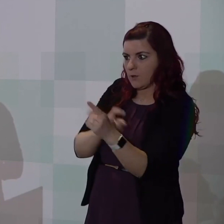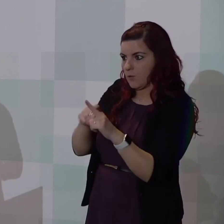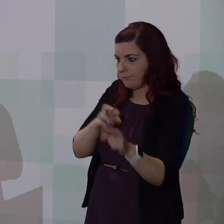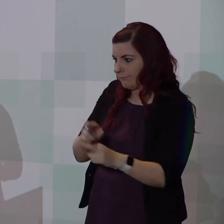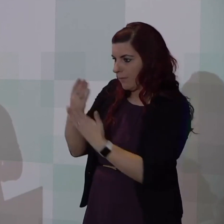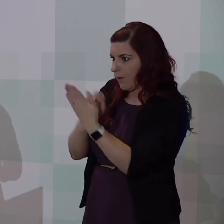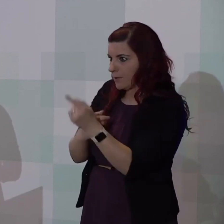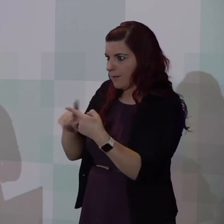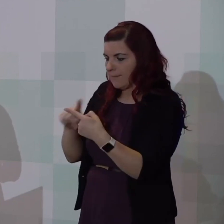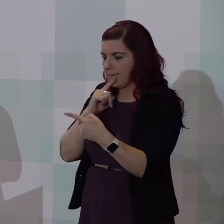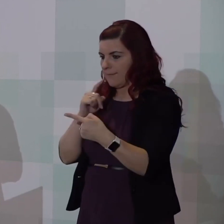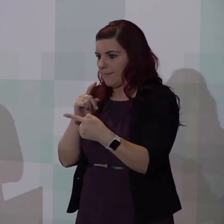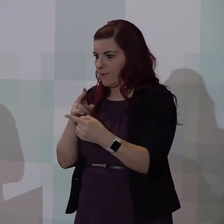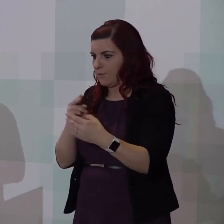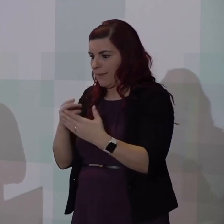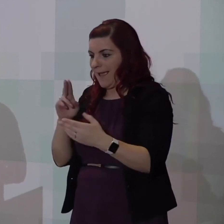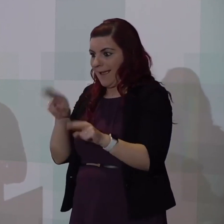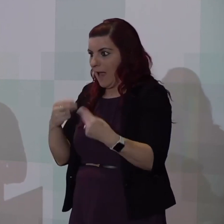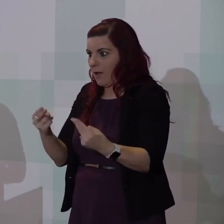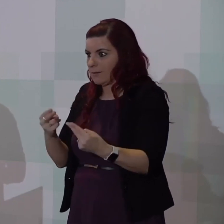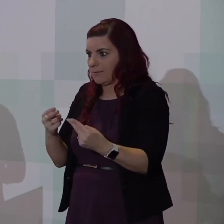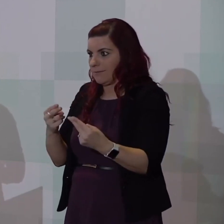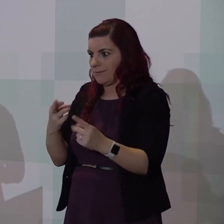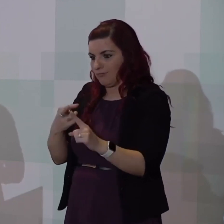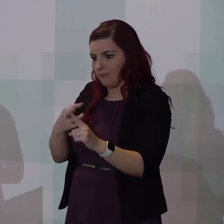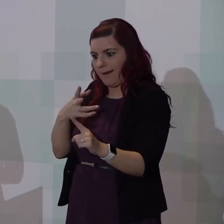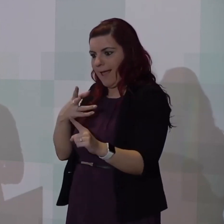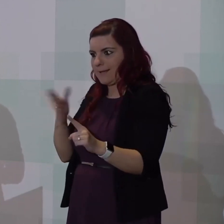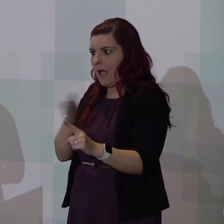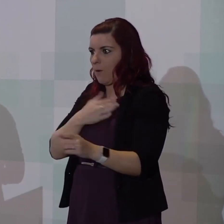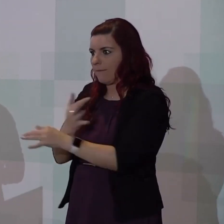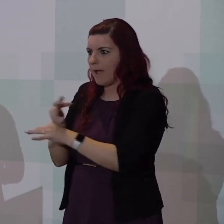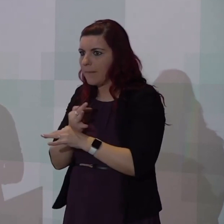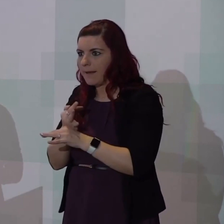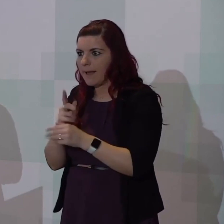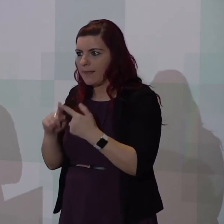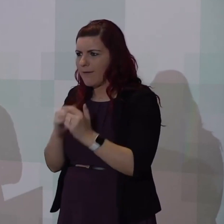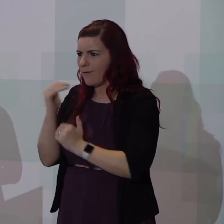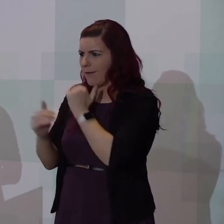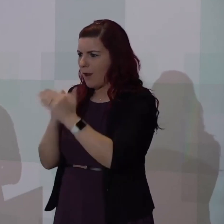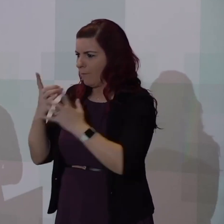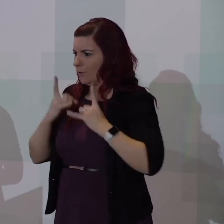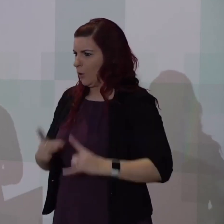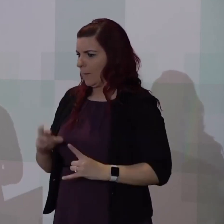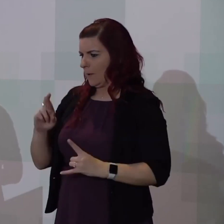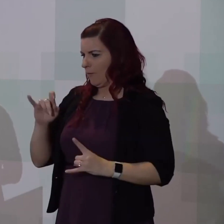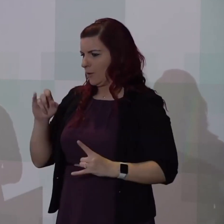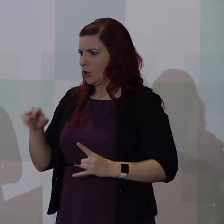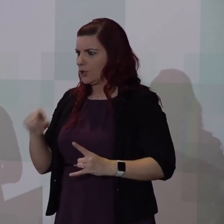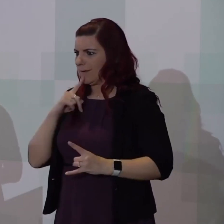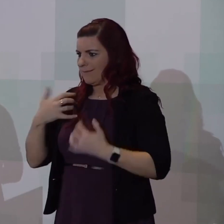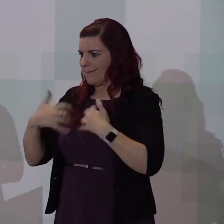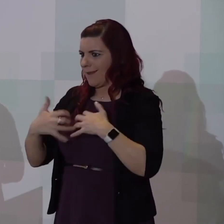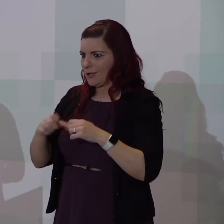that will recognise diverse family forms and the ever-evolving advances of human reproductive